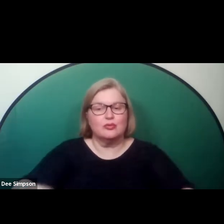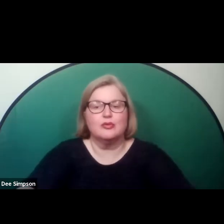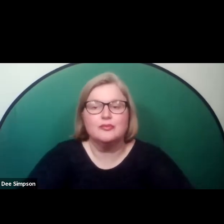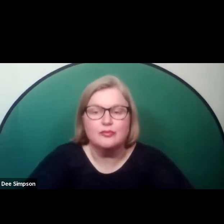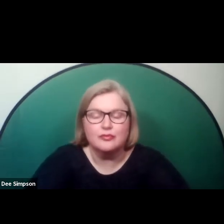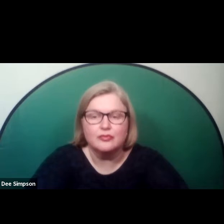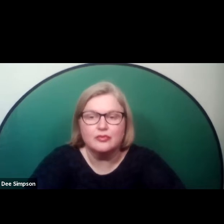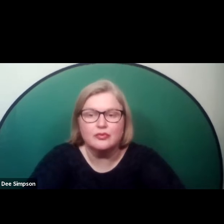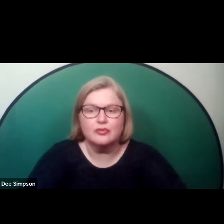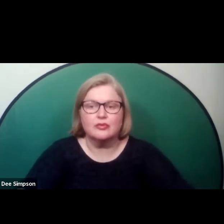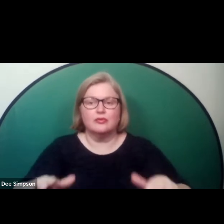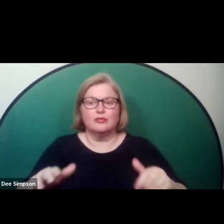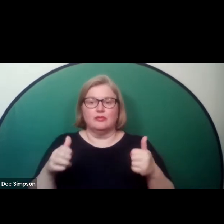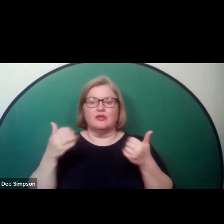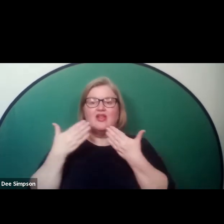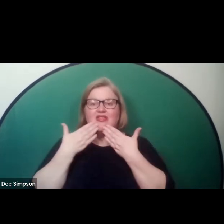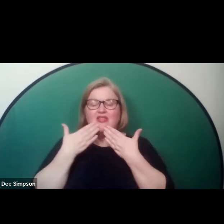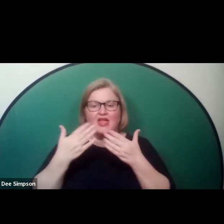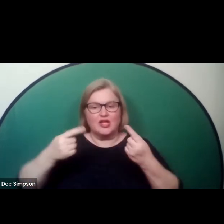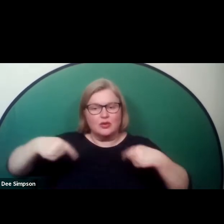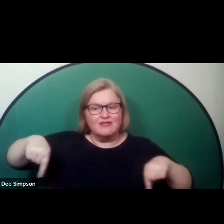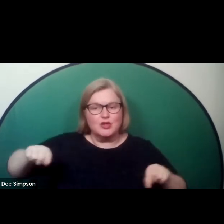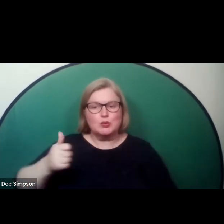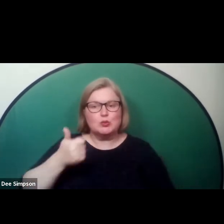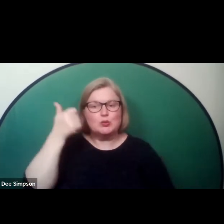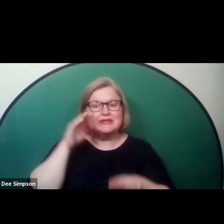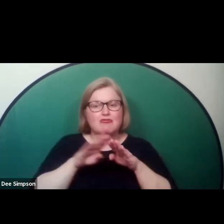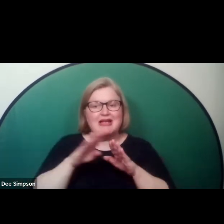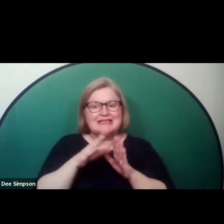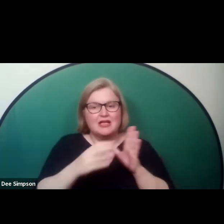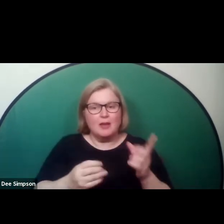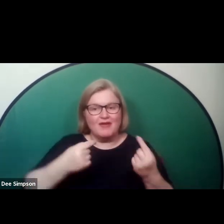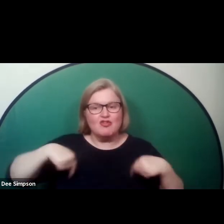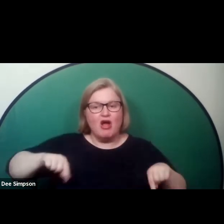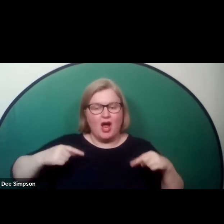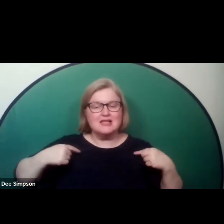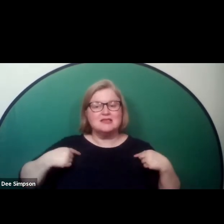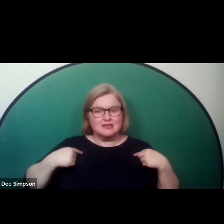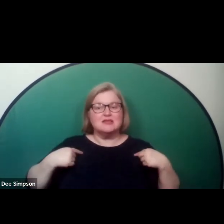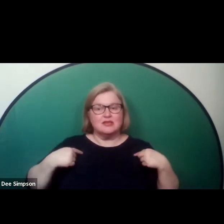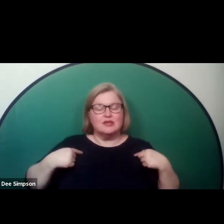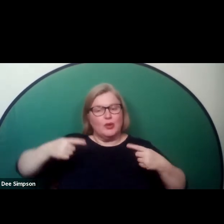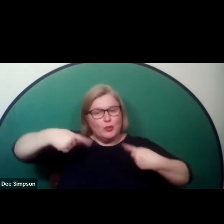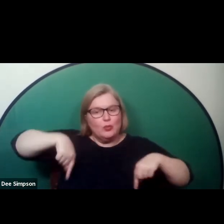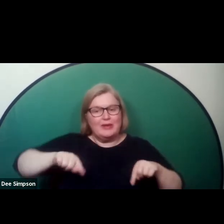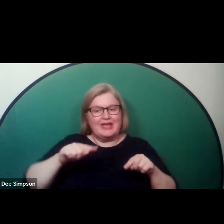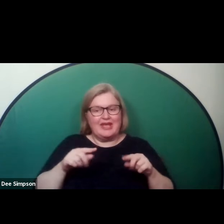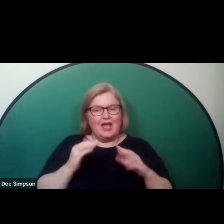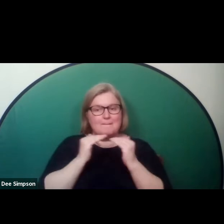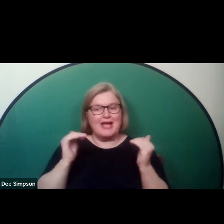you're putting us out there as a good practice example. Hopefully, we can live up to